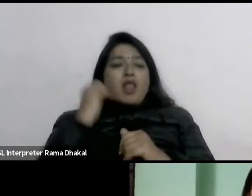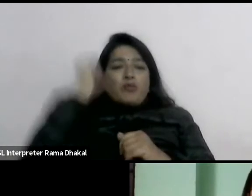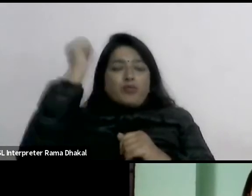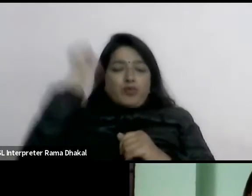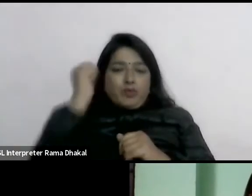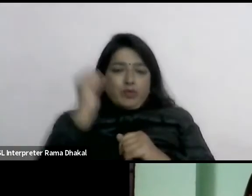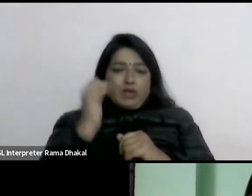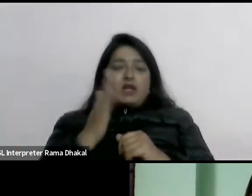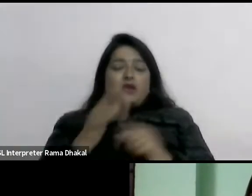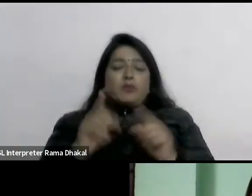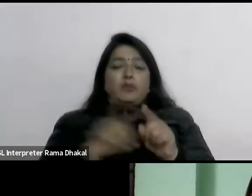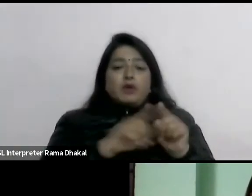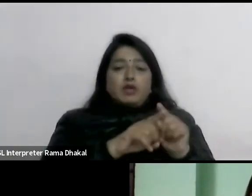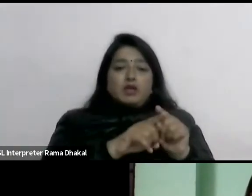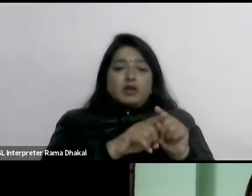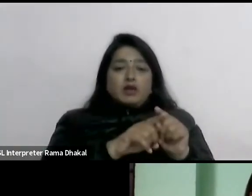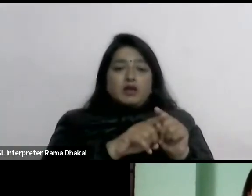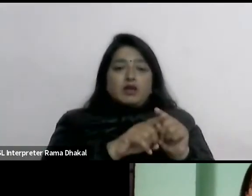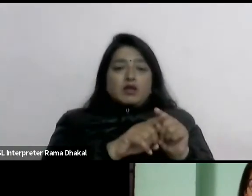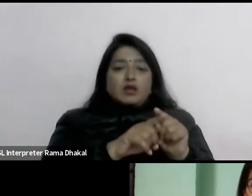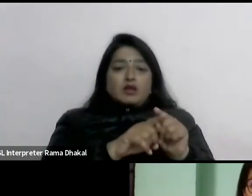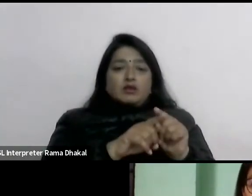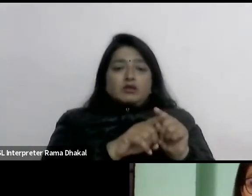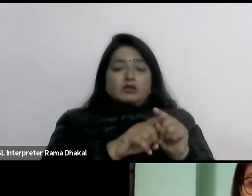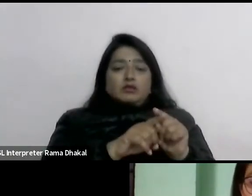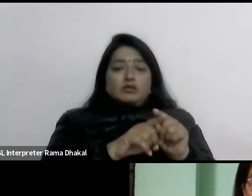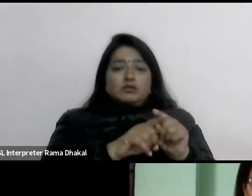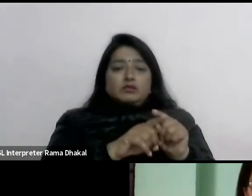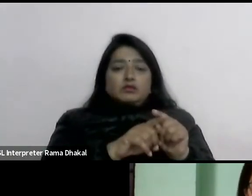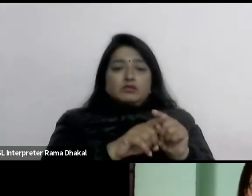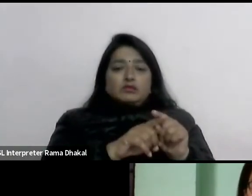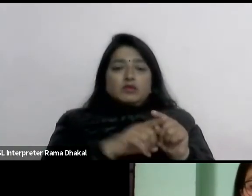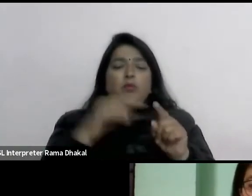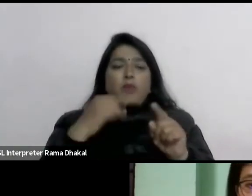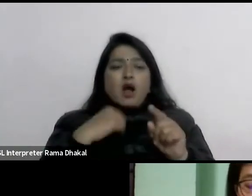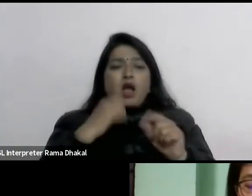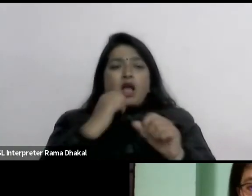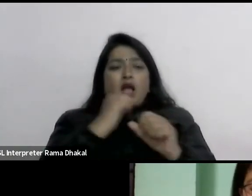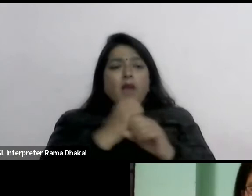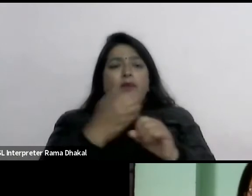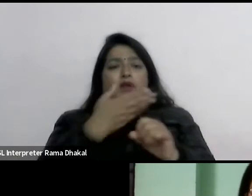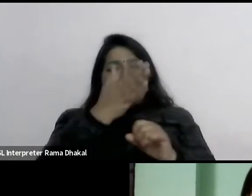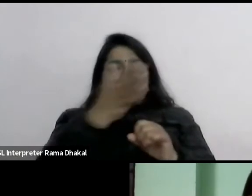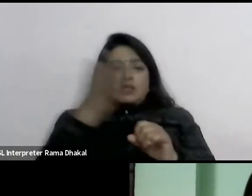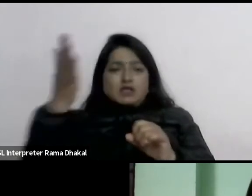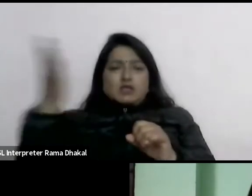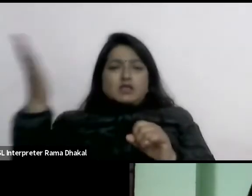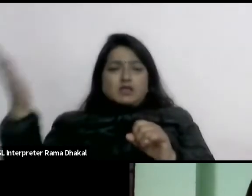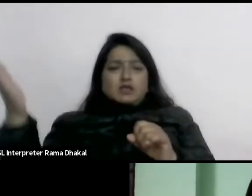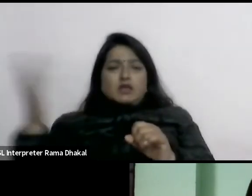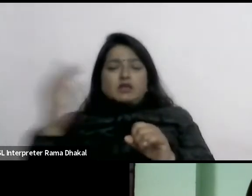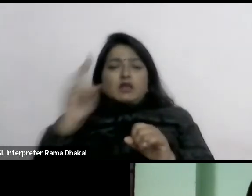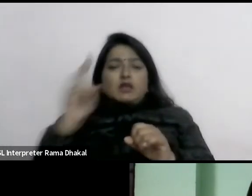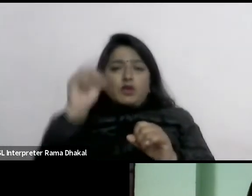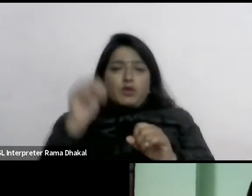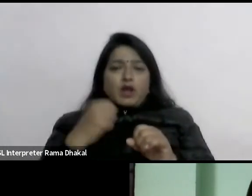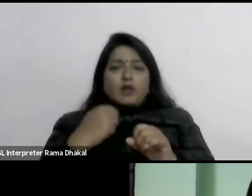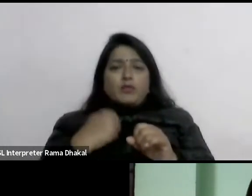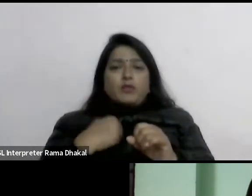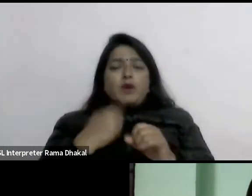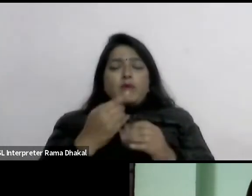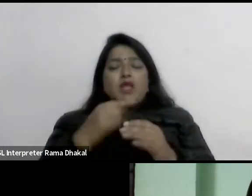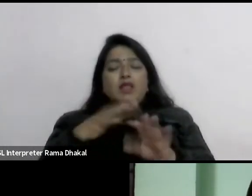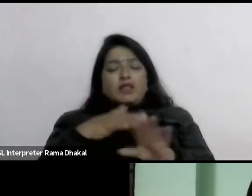feel, especially both as working in the field in the UN as well as a teacher, as I read